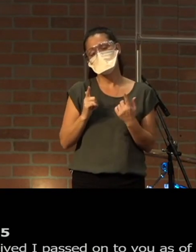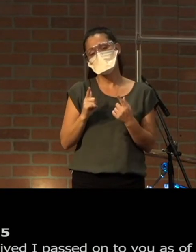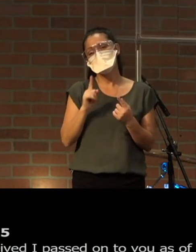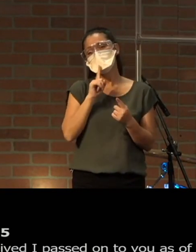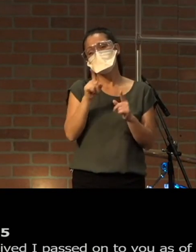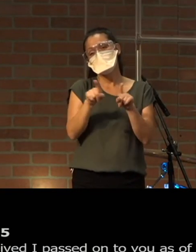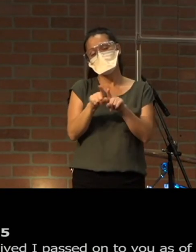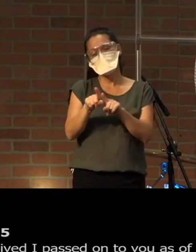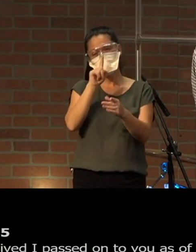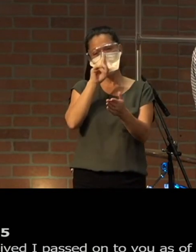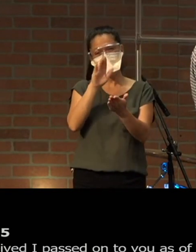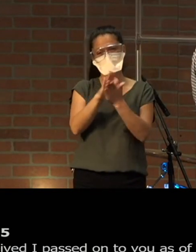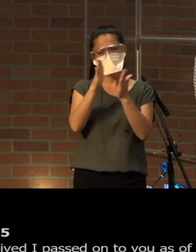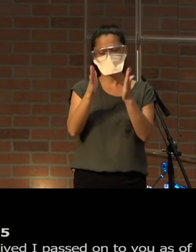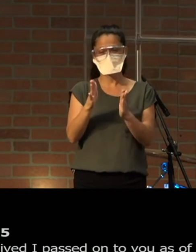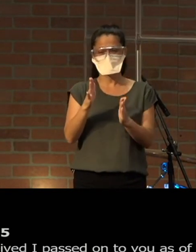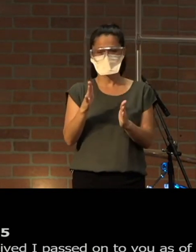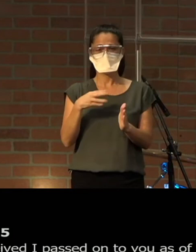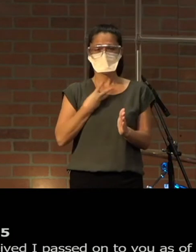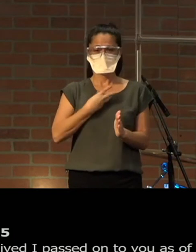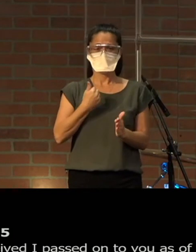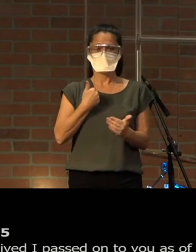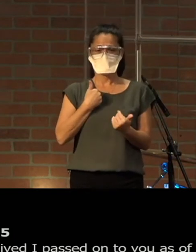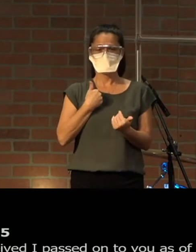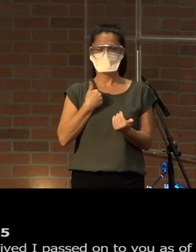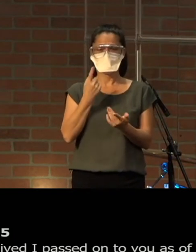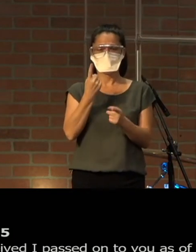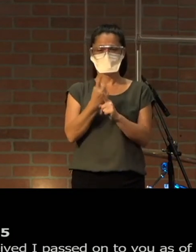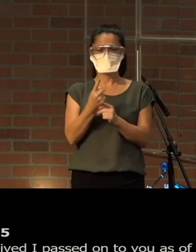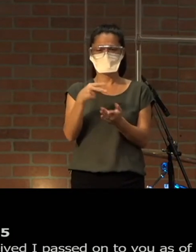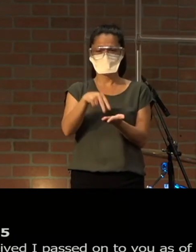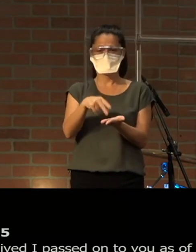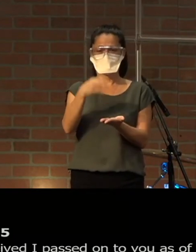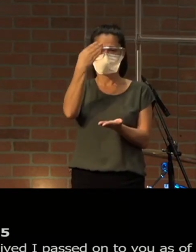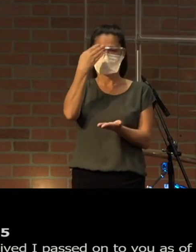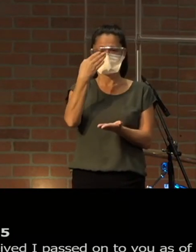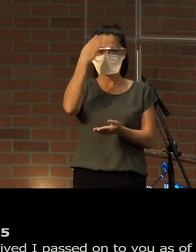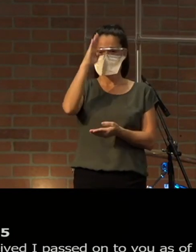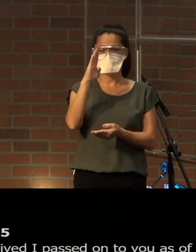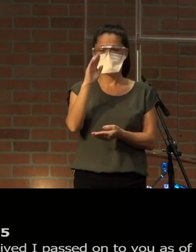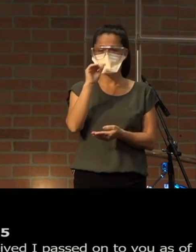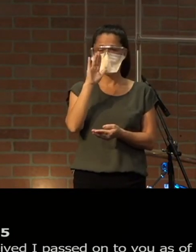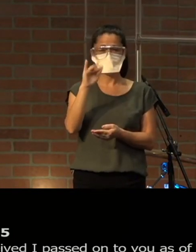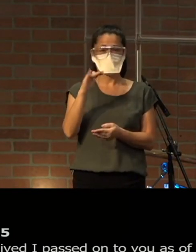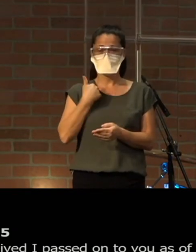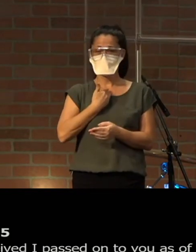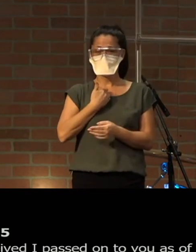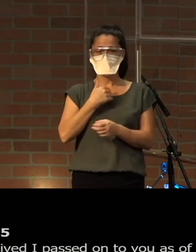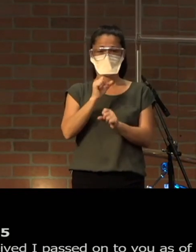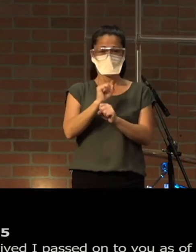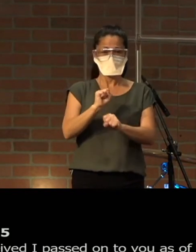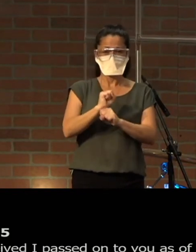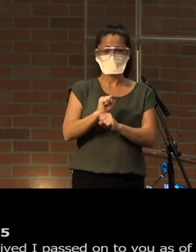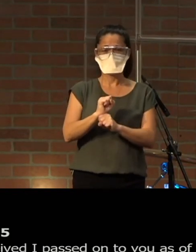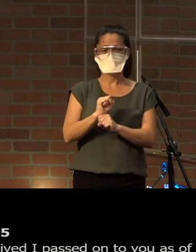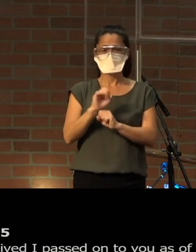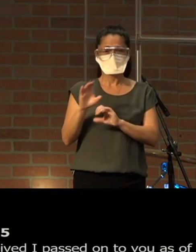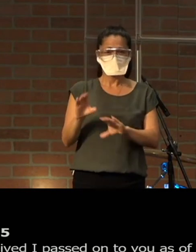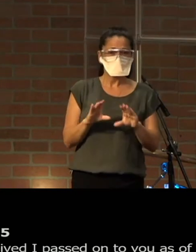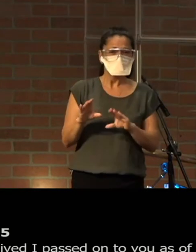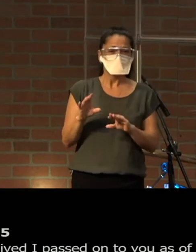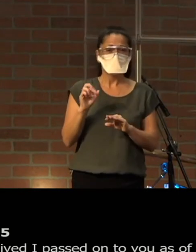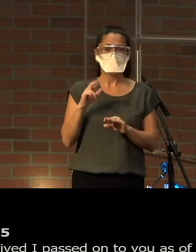as believers, we then have right standing before God, not by our efforts, our work, or